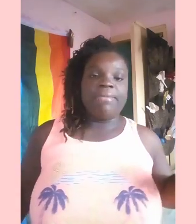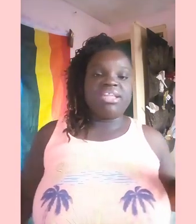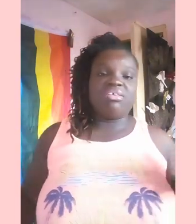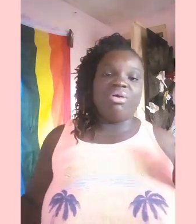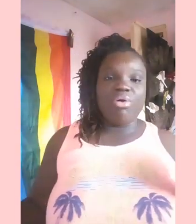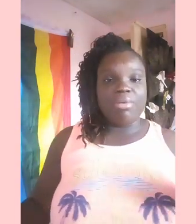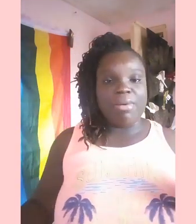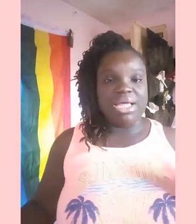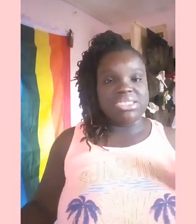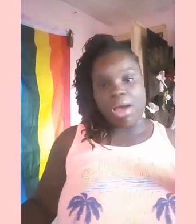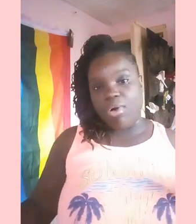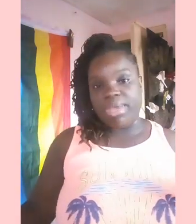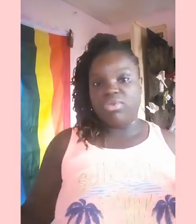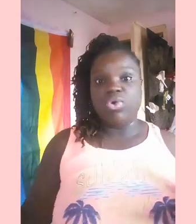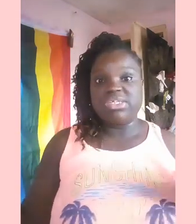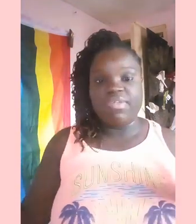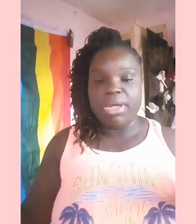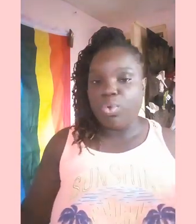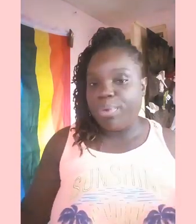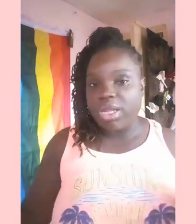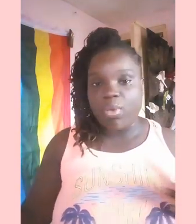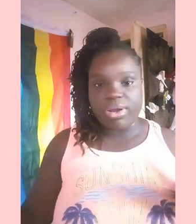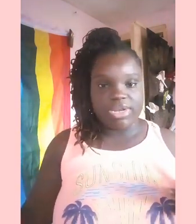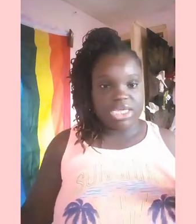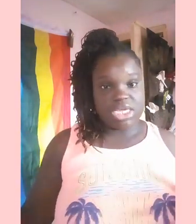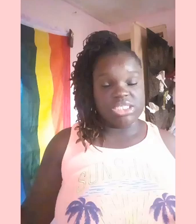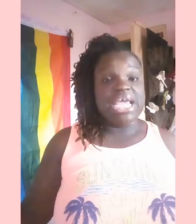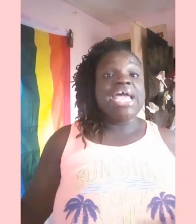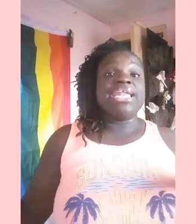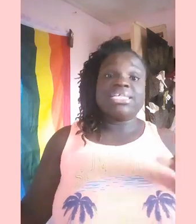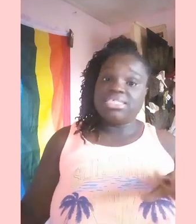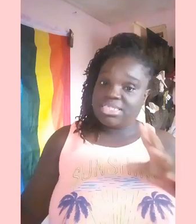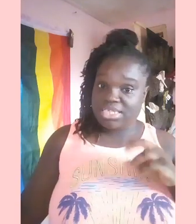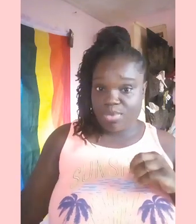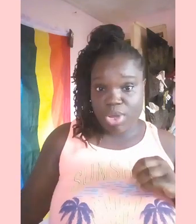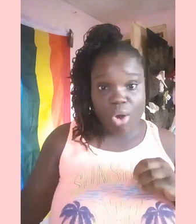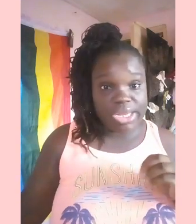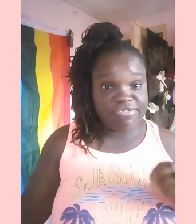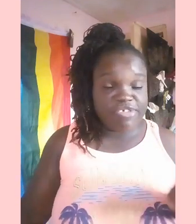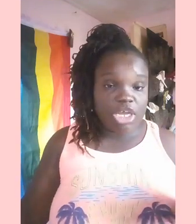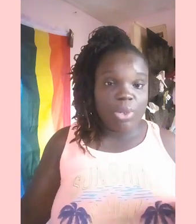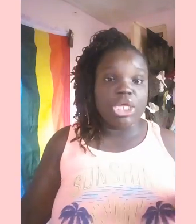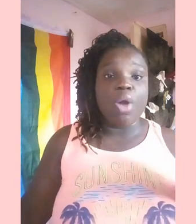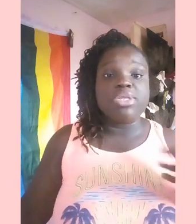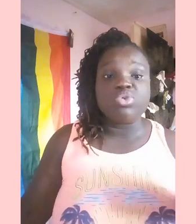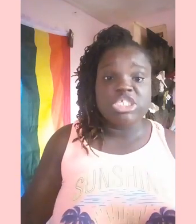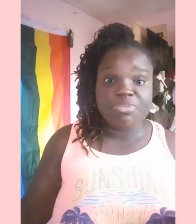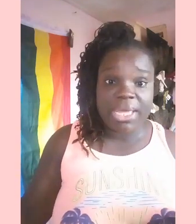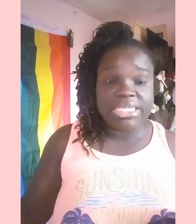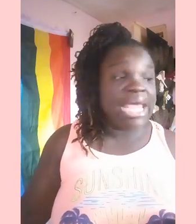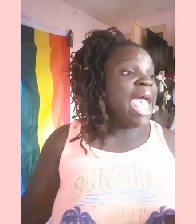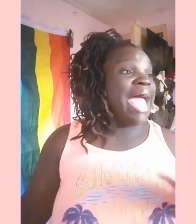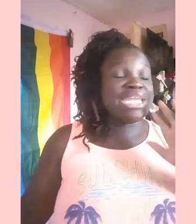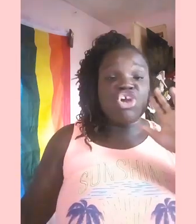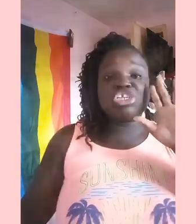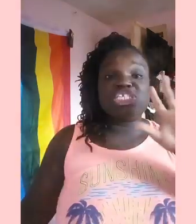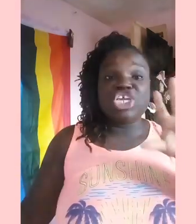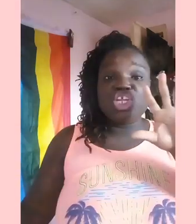might think, oh, them probably are talk about me, and what if them are look upon you, or whatever the case. That is the same way how they feel when they come into a space and they are seeing your